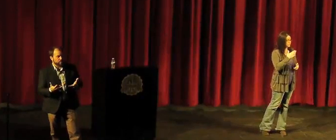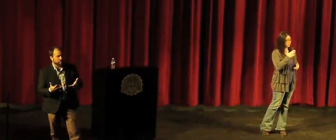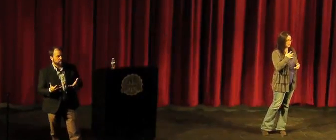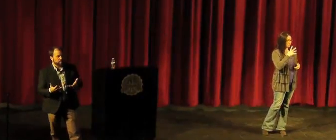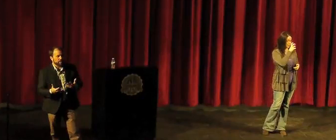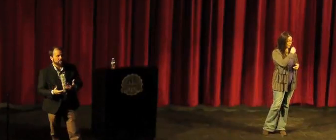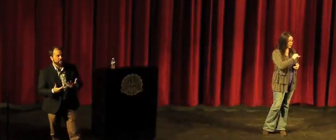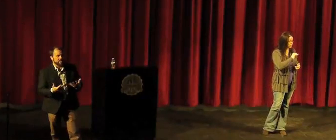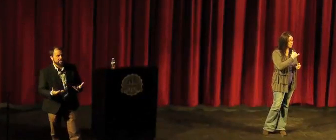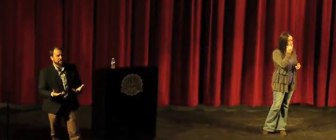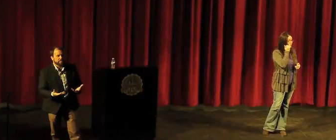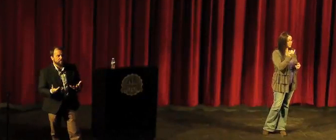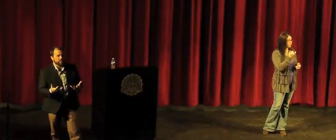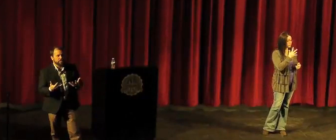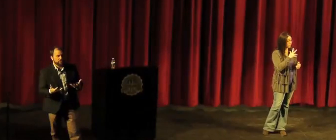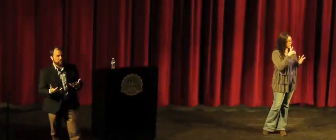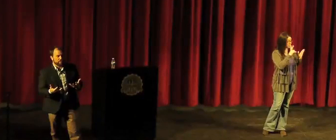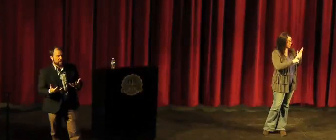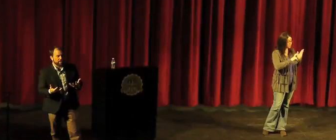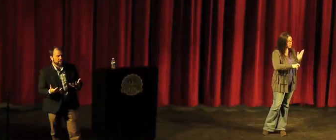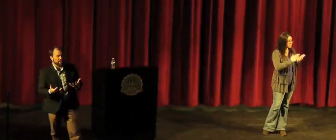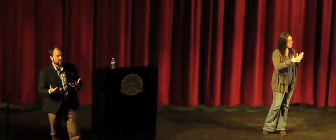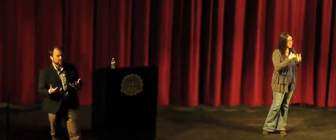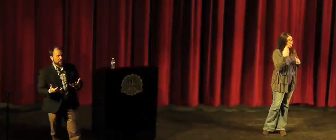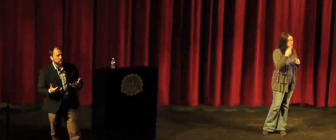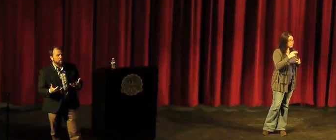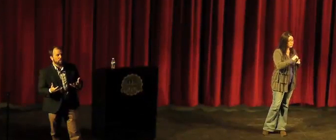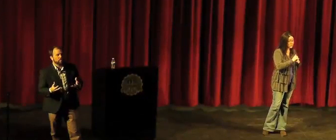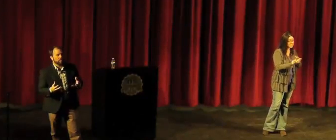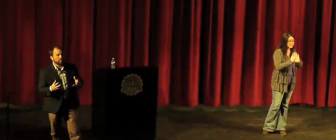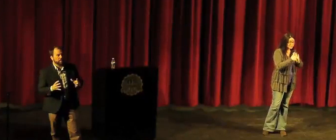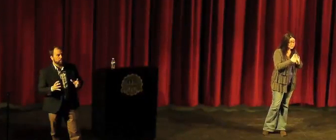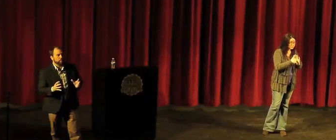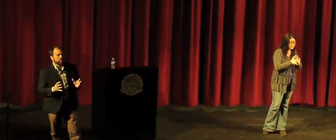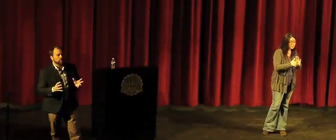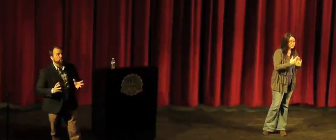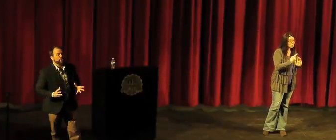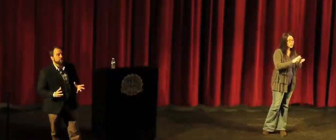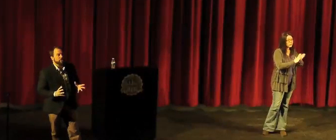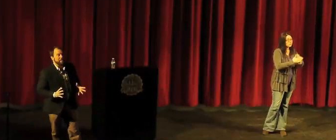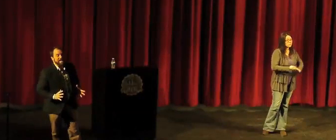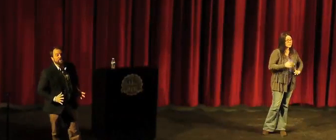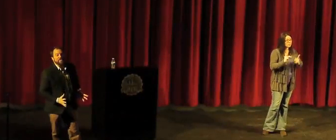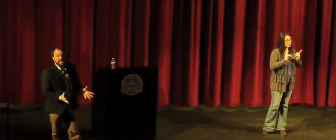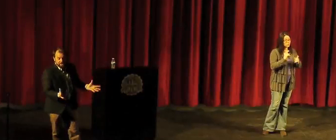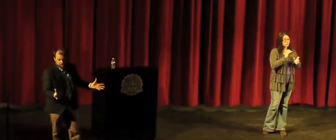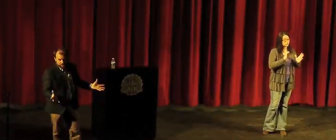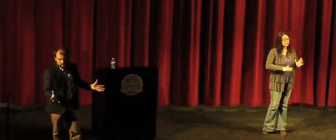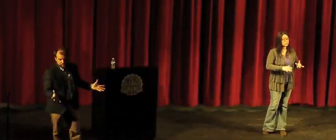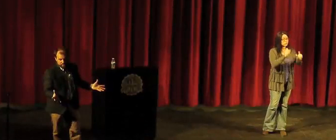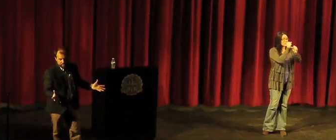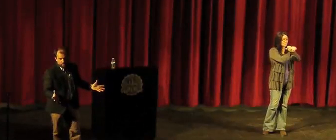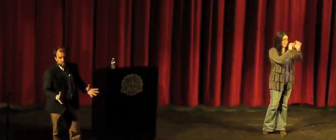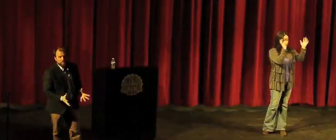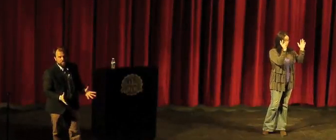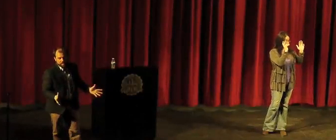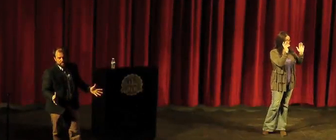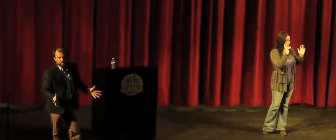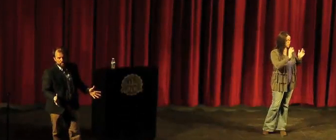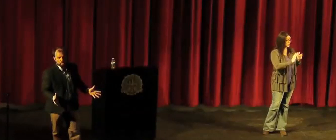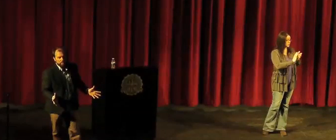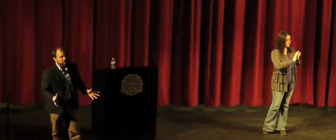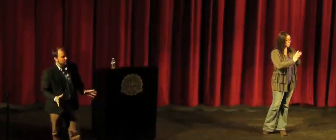that if we would reinvest in some of those historic practices, we would be a people whose Christian imagination would